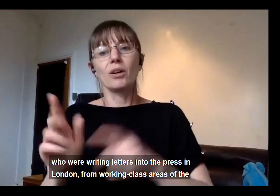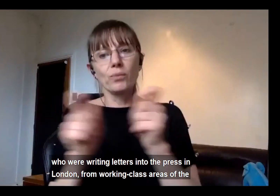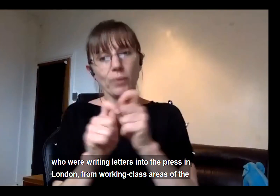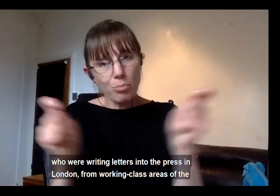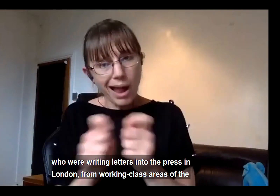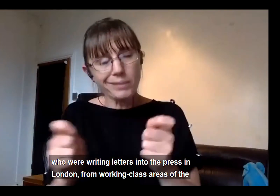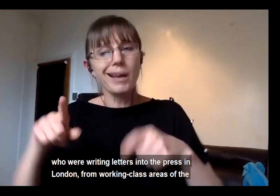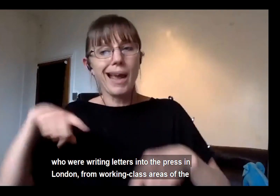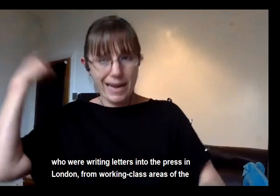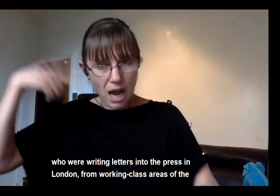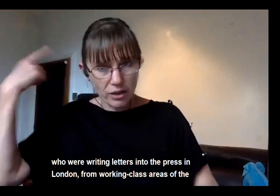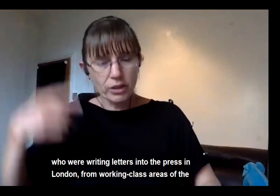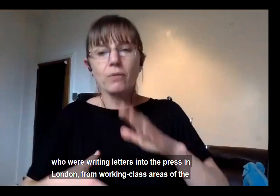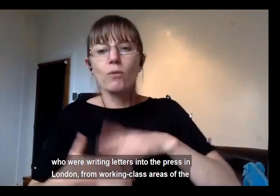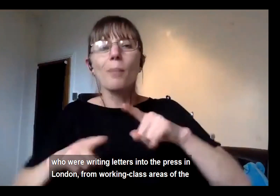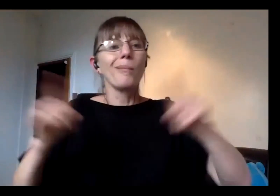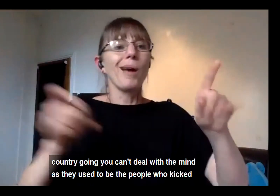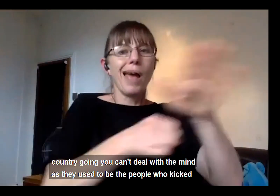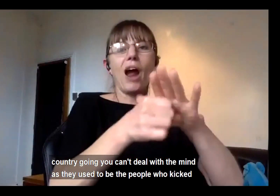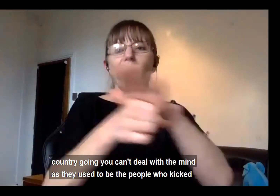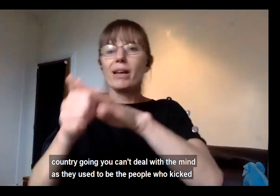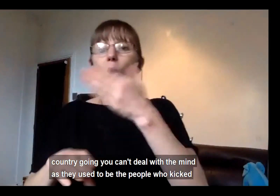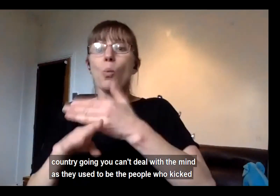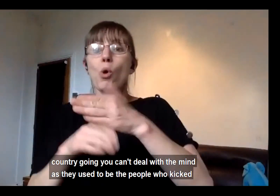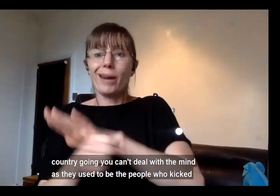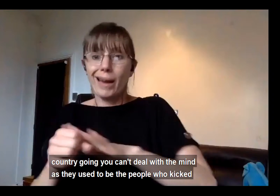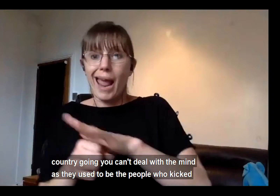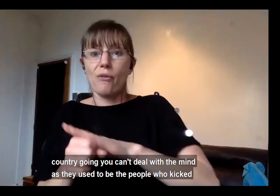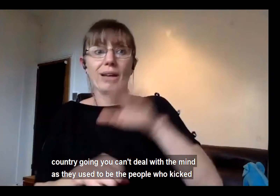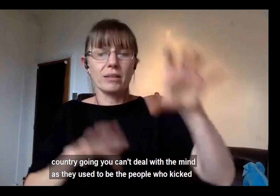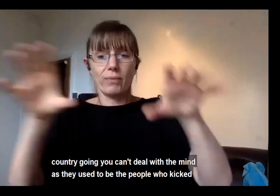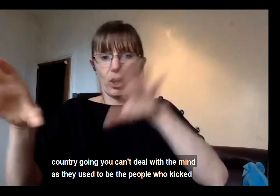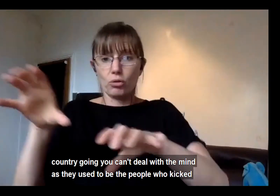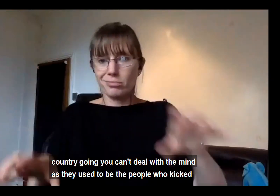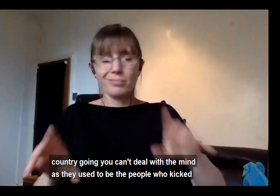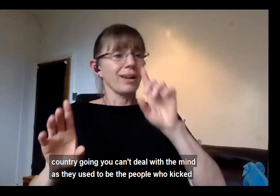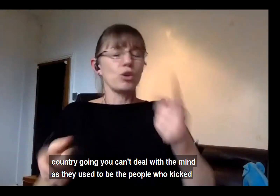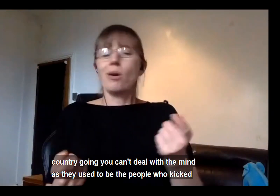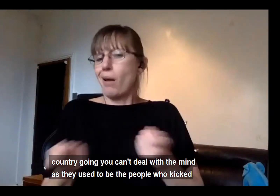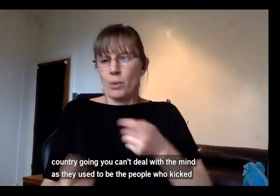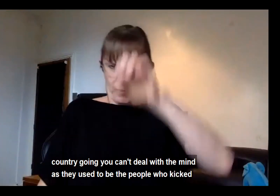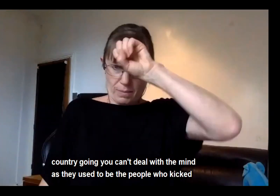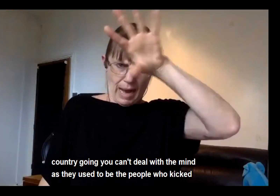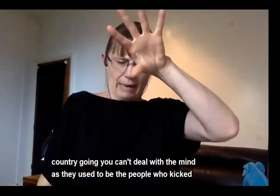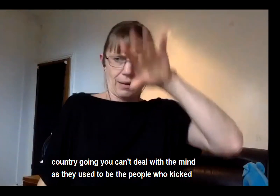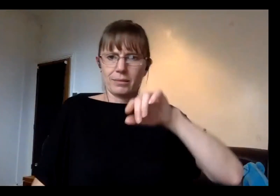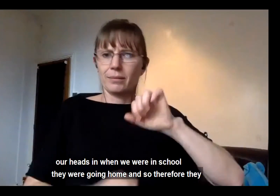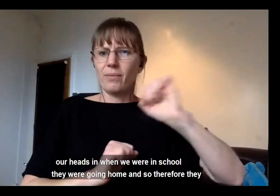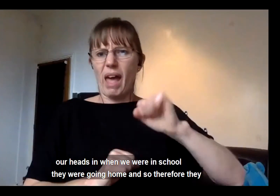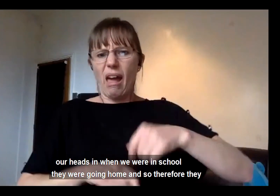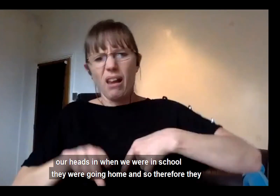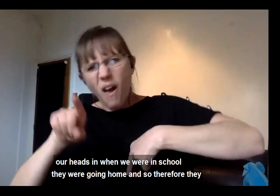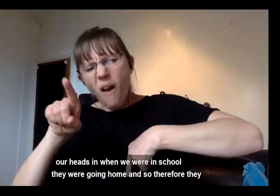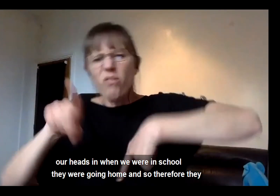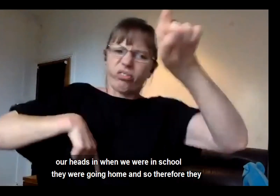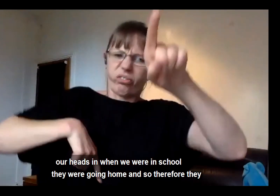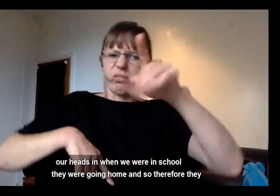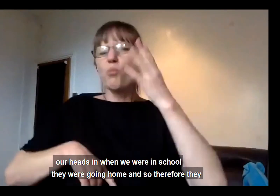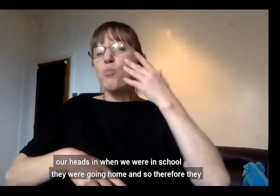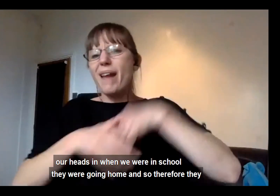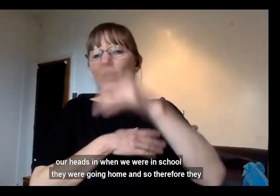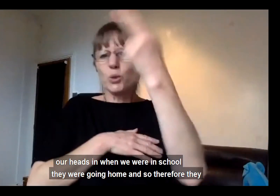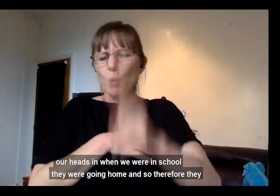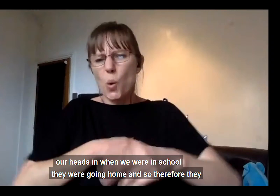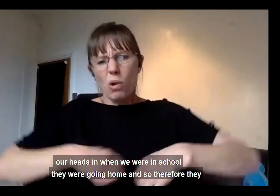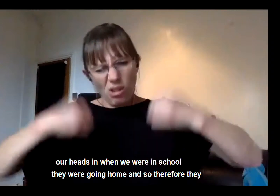London from areas of working class areas of the country, going, you can't deal with the miners. They used to be the people who kicked our heads in when we were in school. They weren't